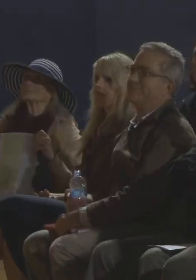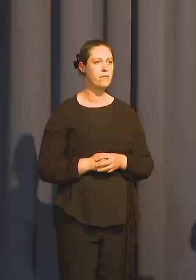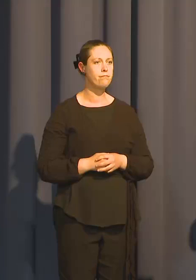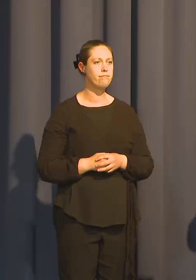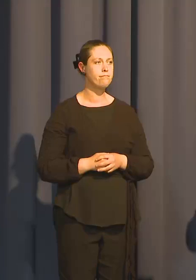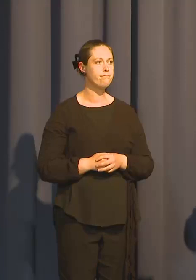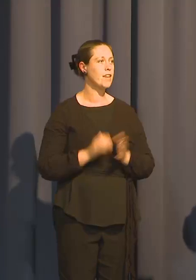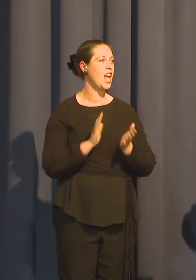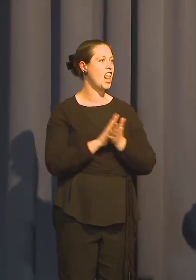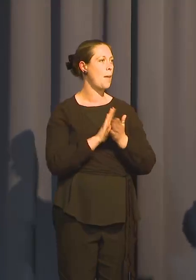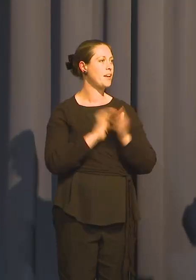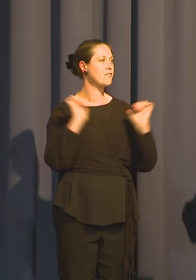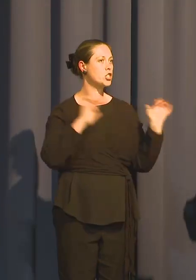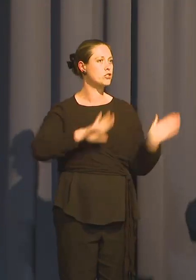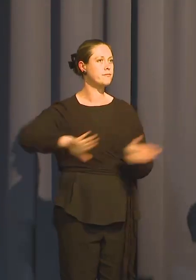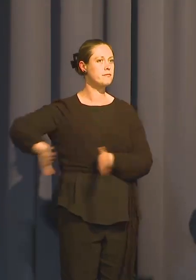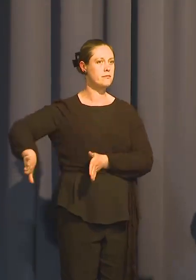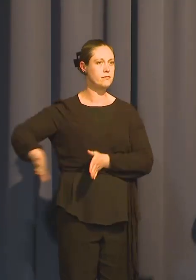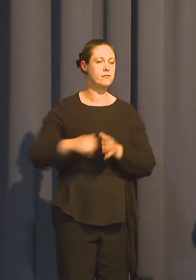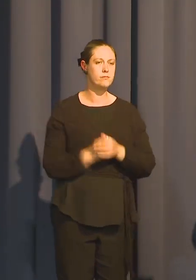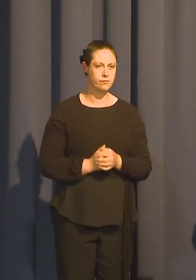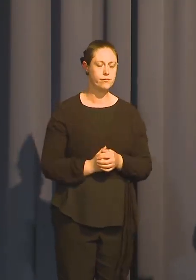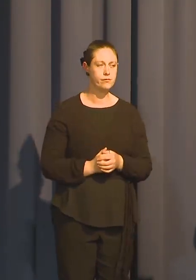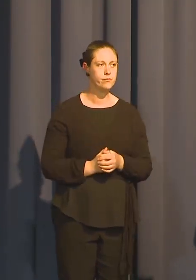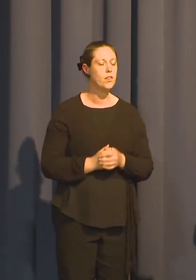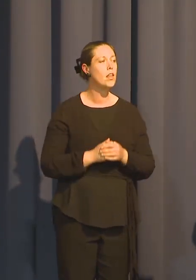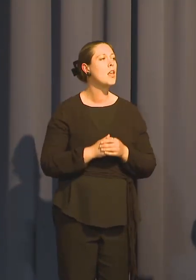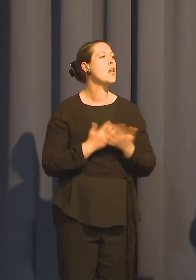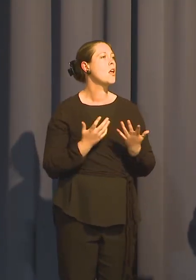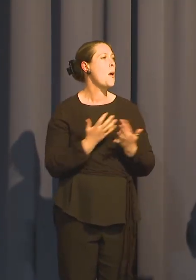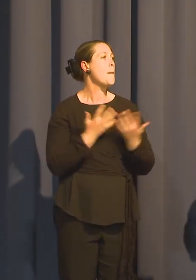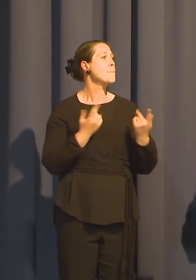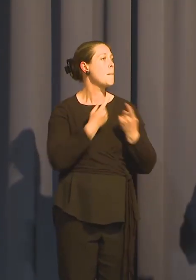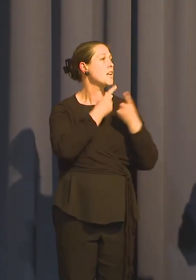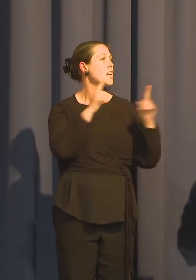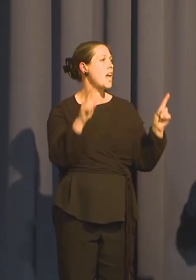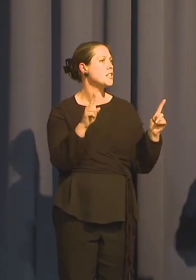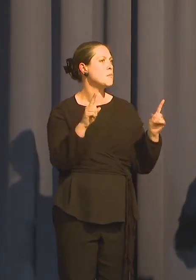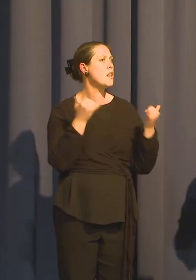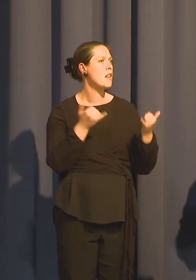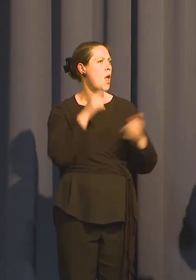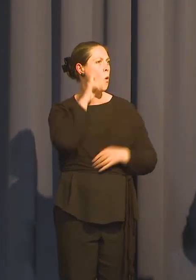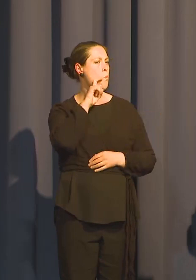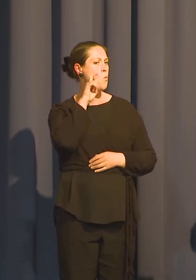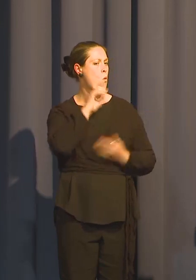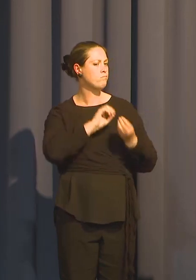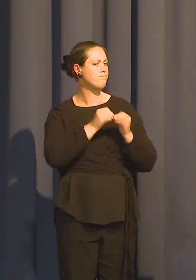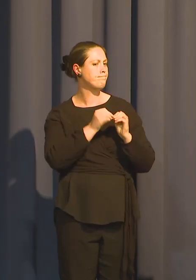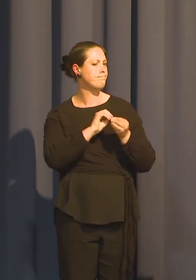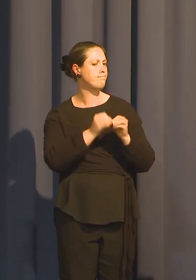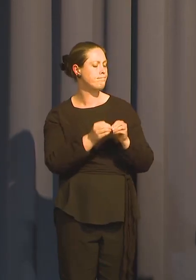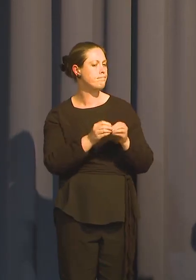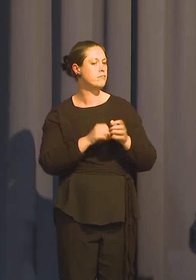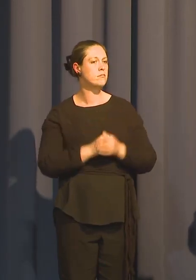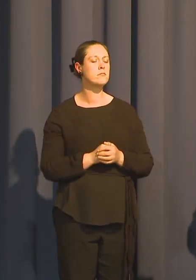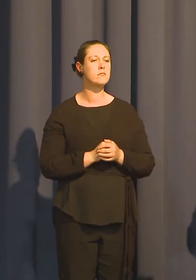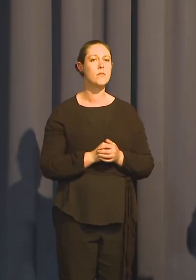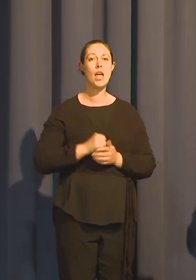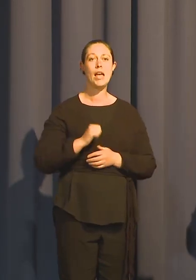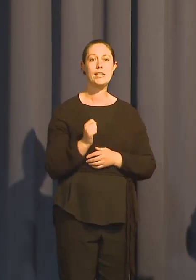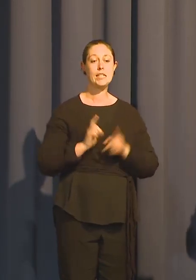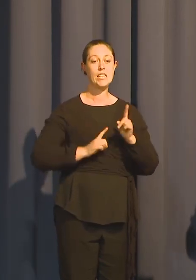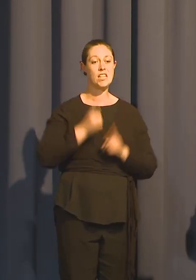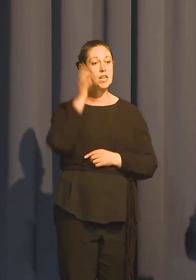that'll do for the clapping now. Now, following the public announcement of the current water issue, the Dunedin City Council produced